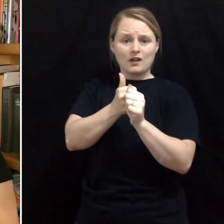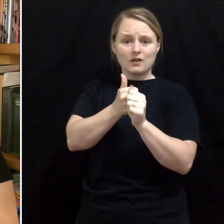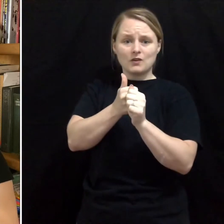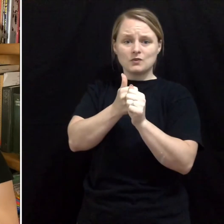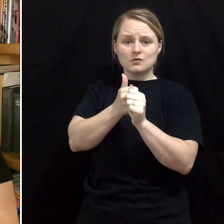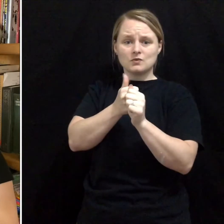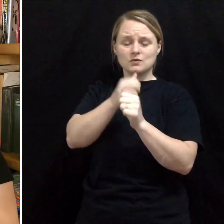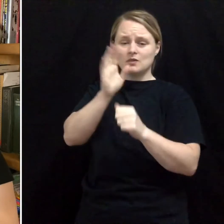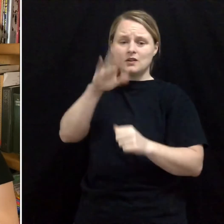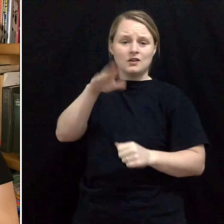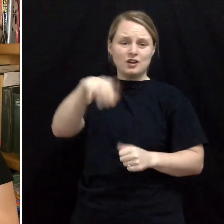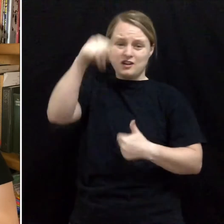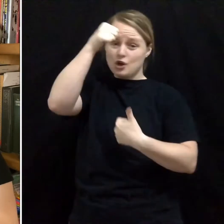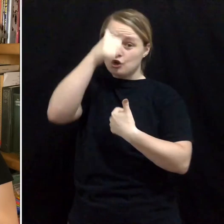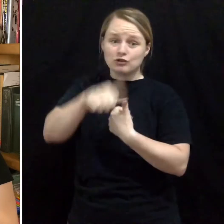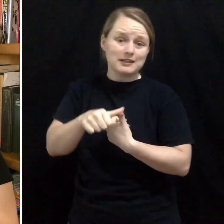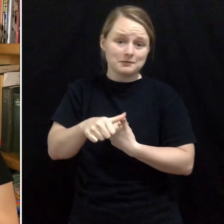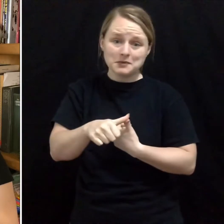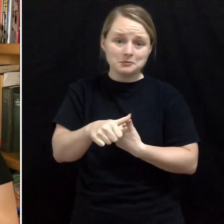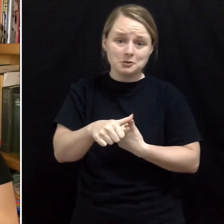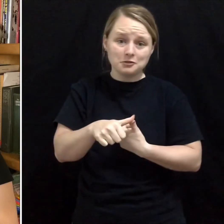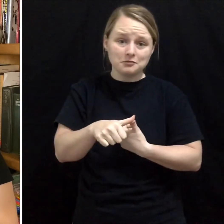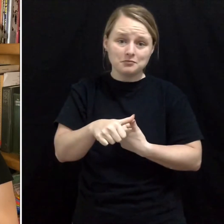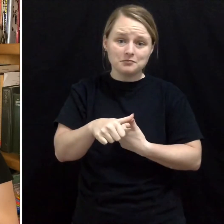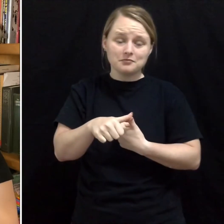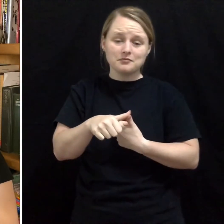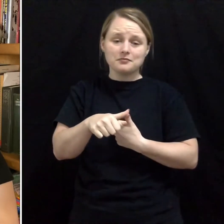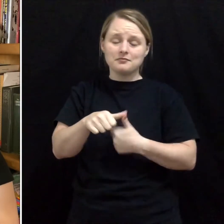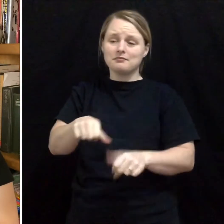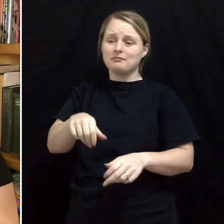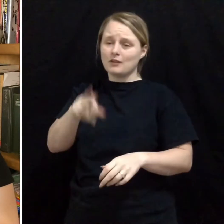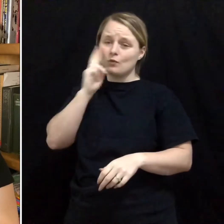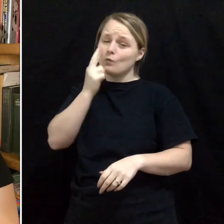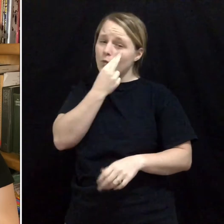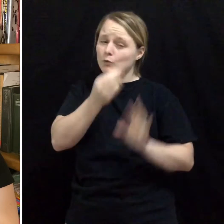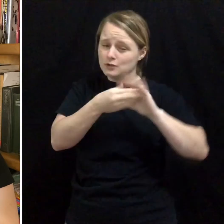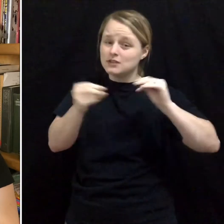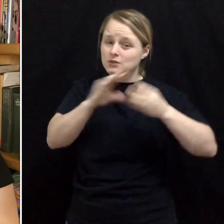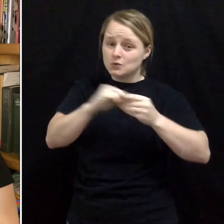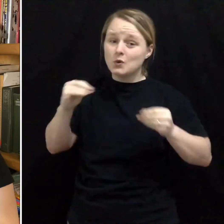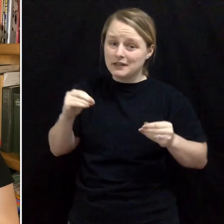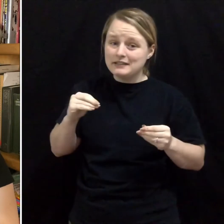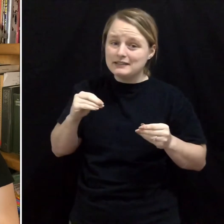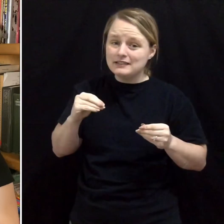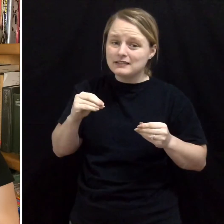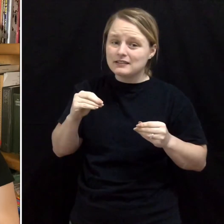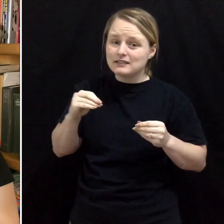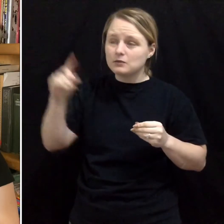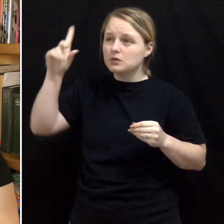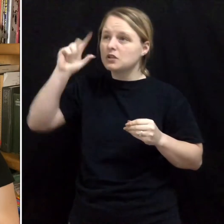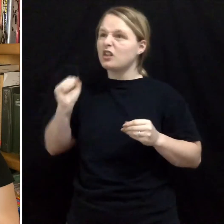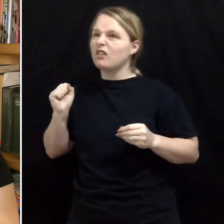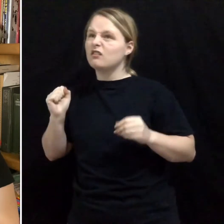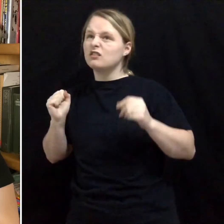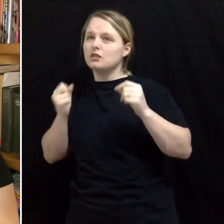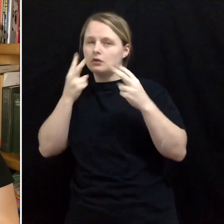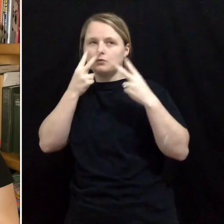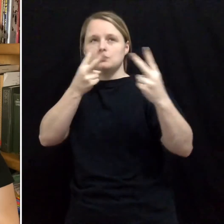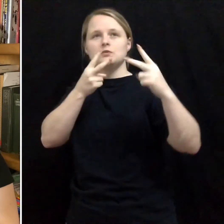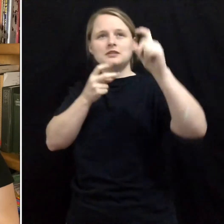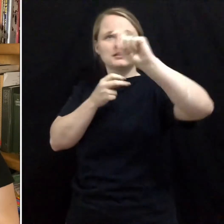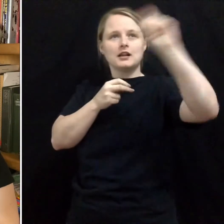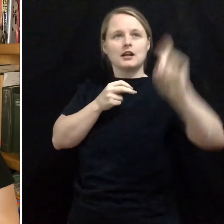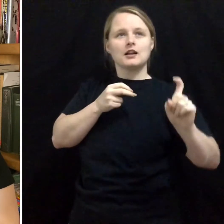light flash across a heavy steel gray sky, listen to the sound of the thunder and think of Thunder